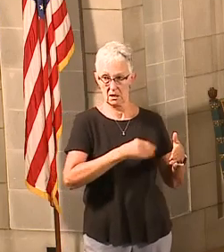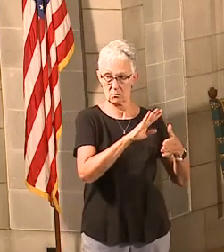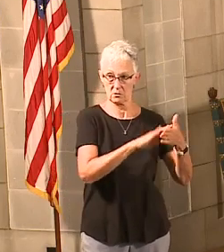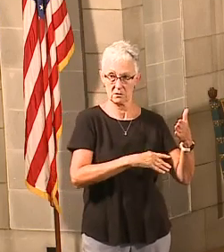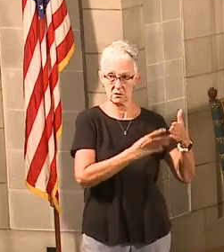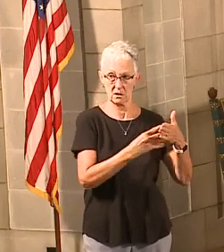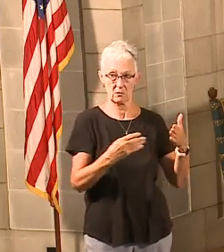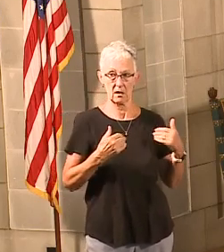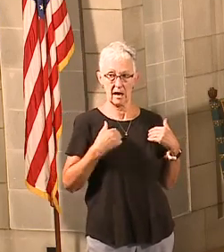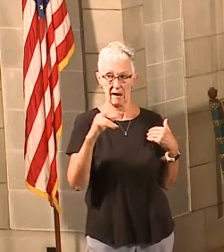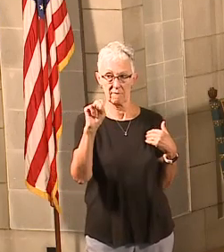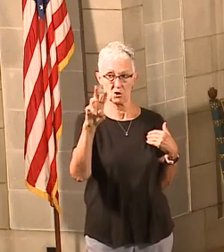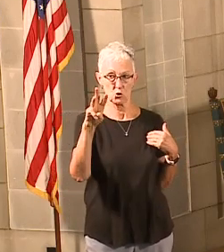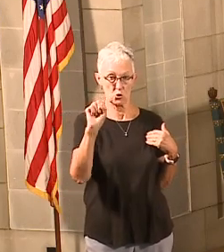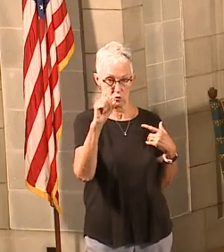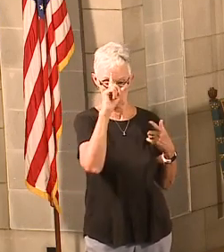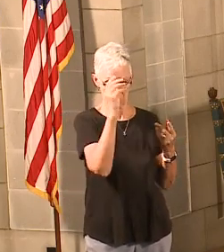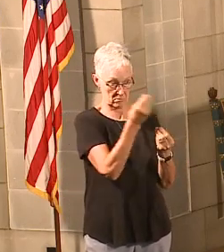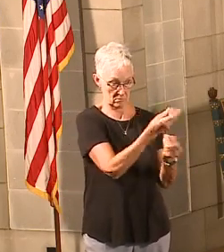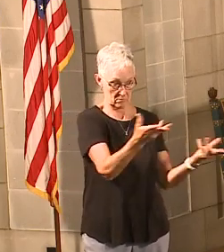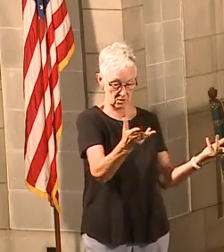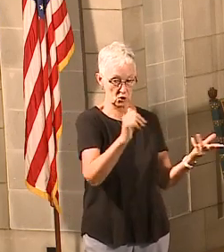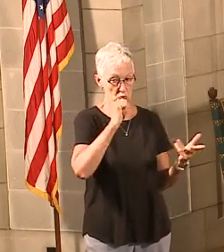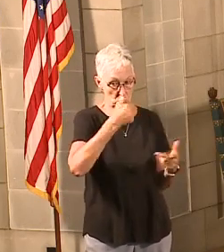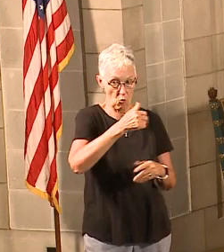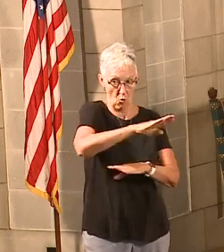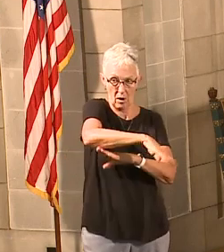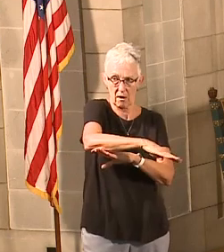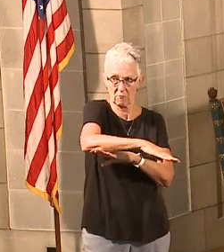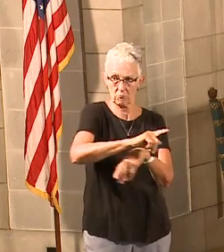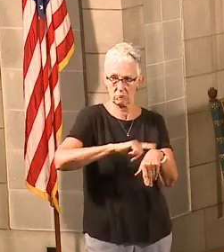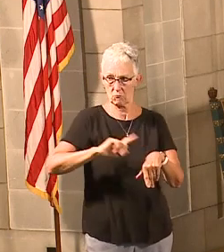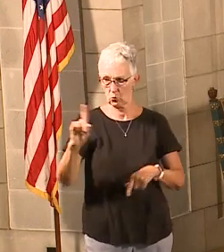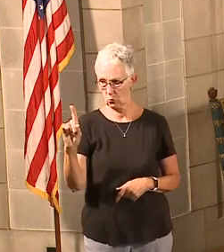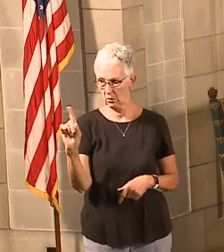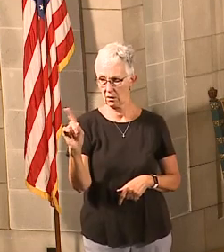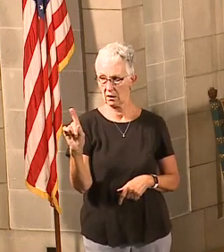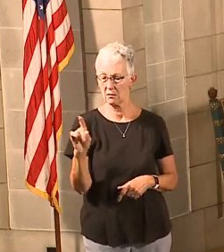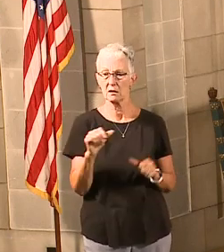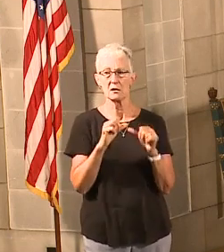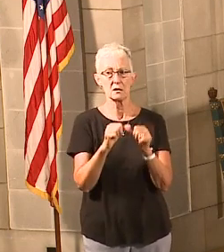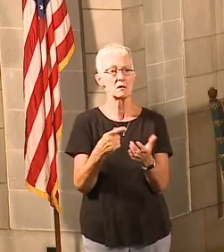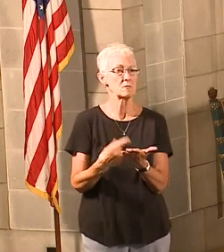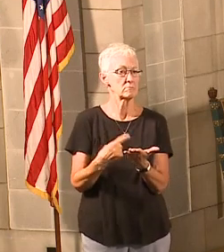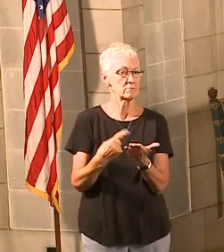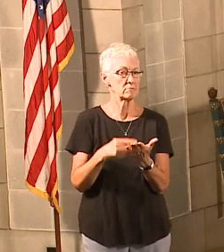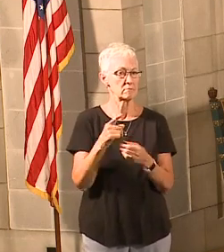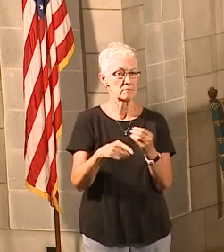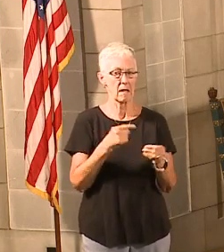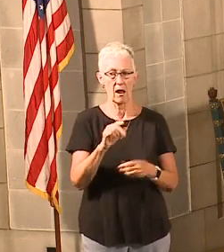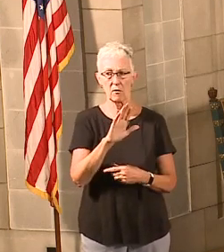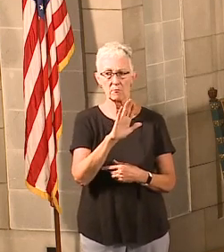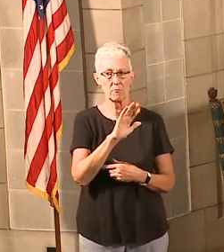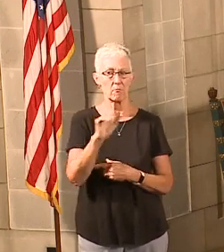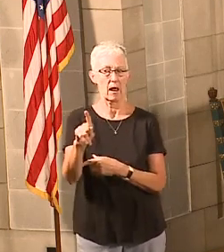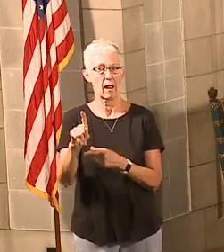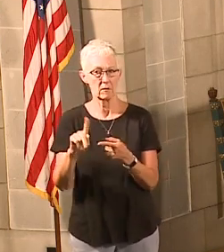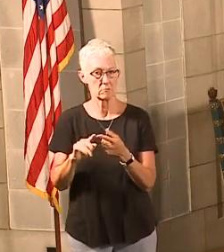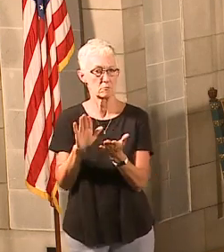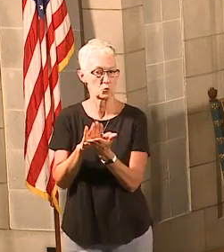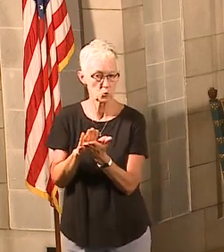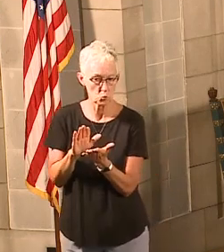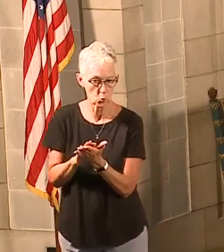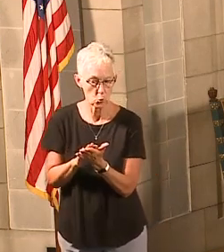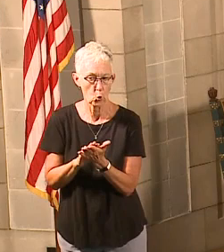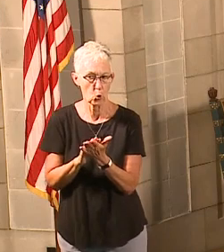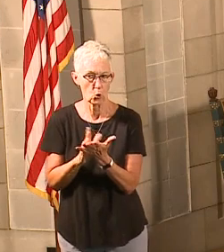here tomorrow at 1 p.m. to continue talking about our back-to-school issues with regard to the pandemic here